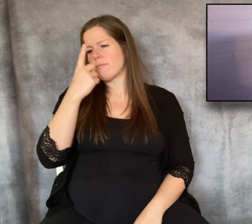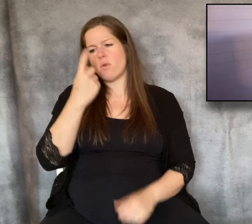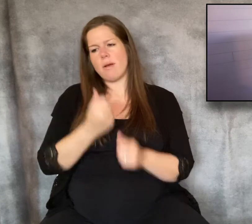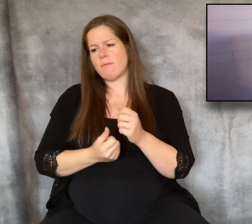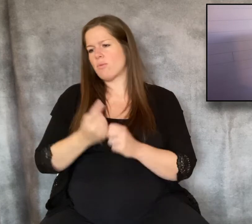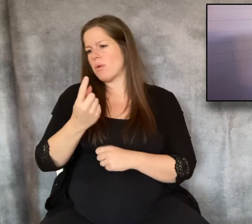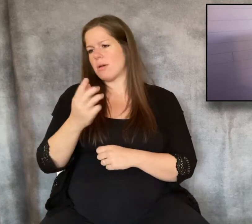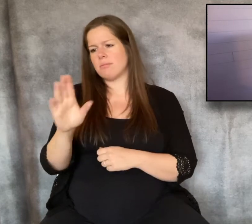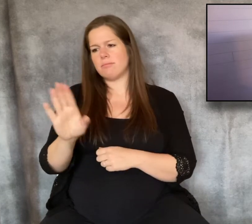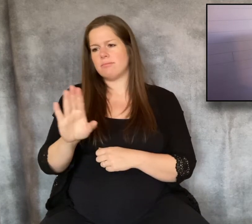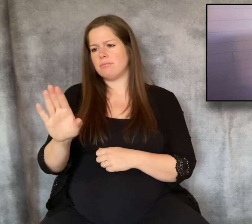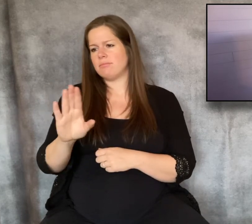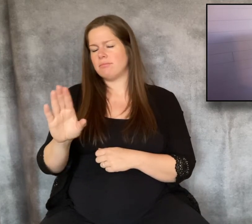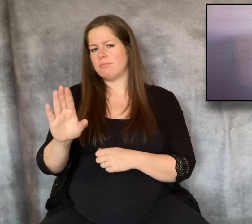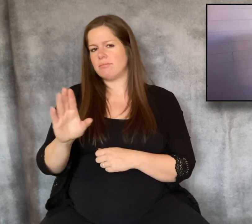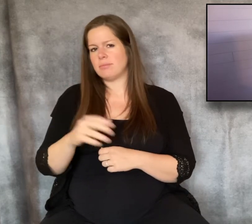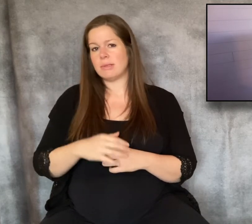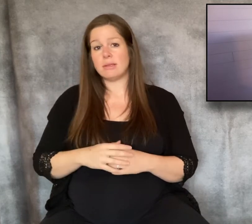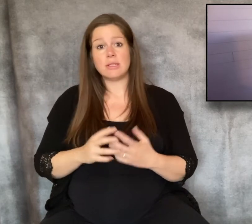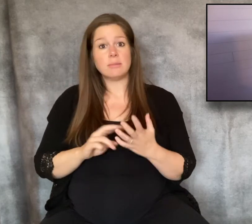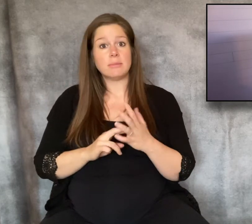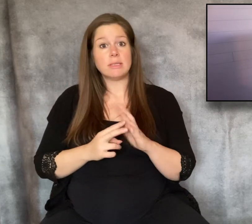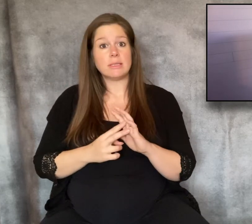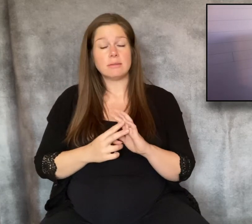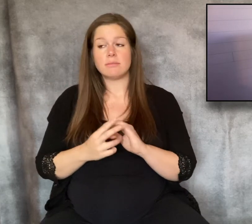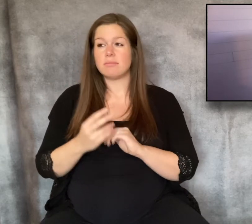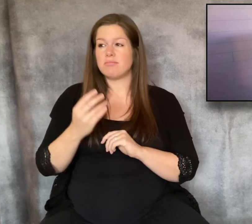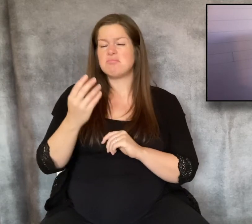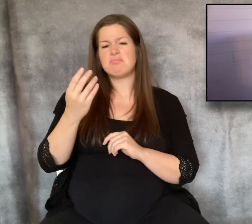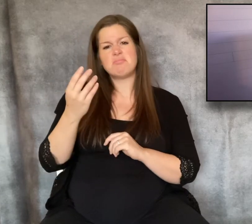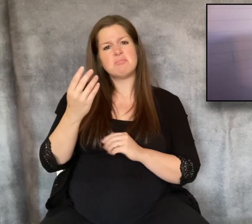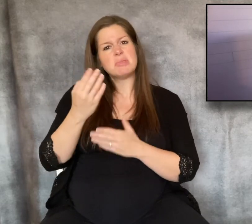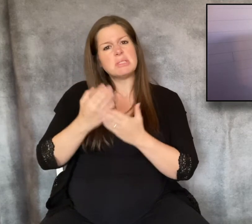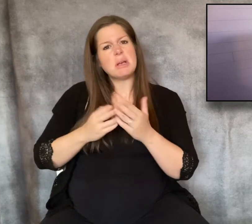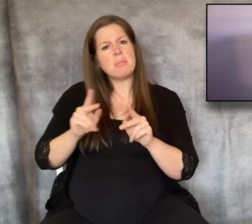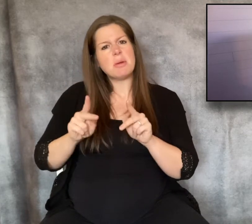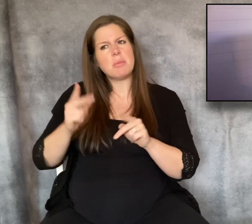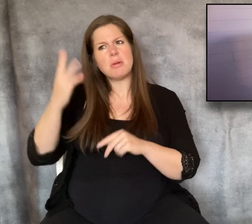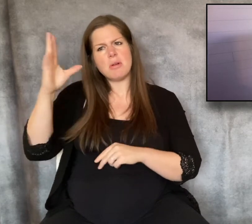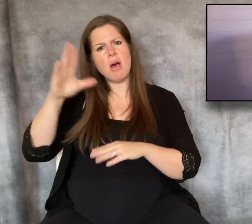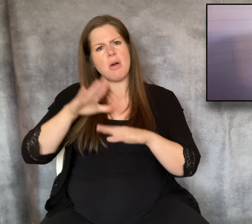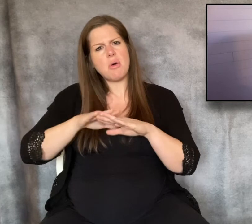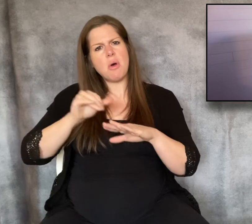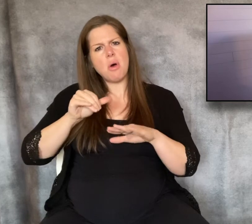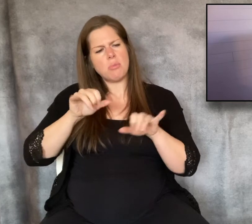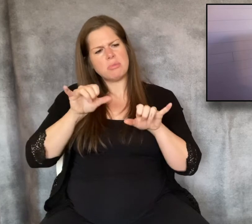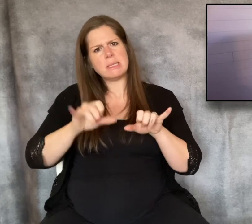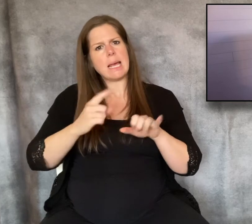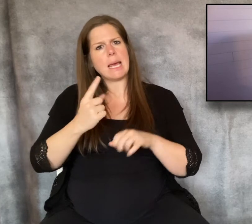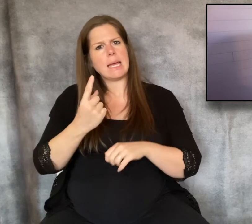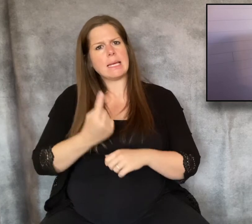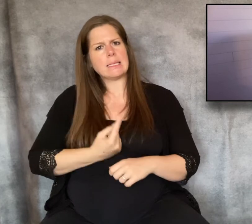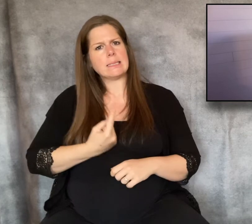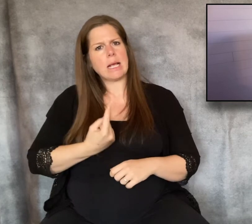if you're called into singleness, if you're not, marriage is